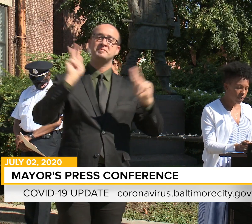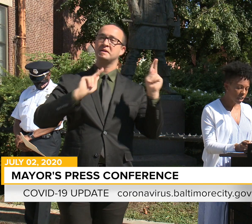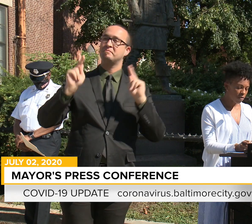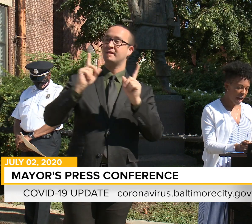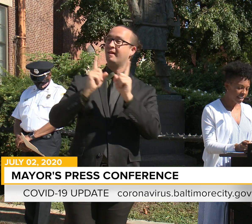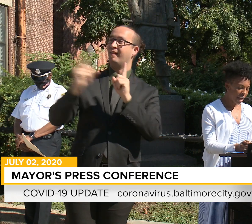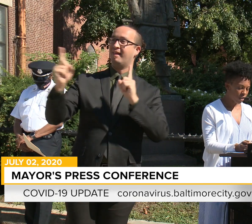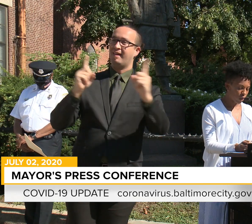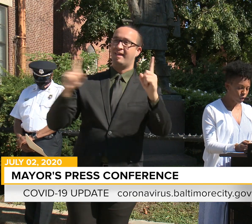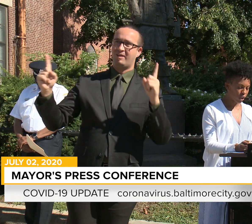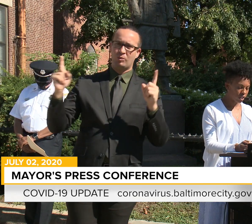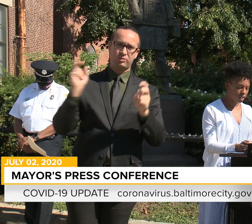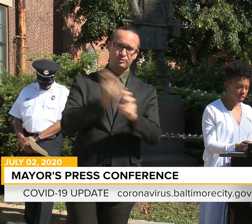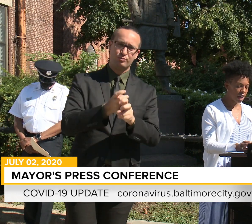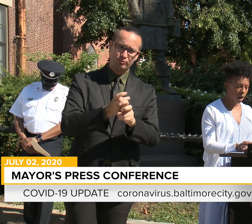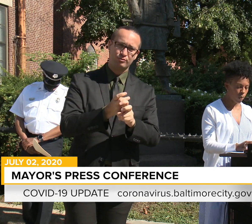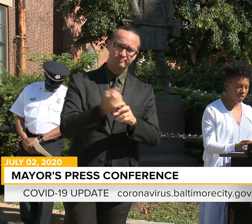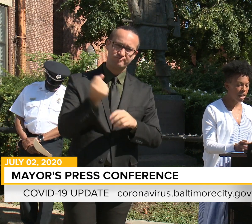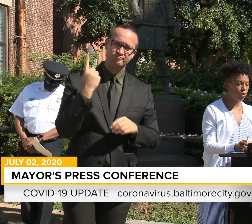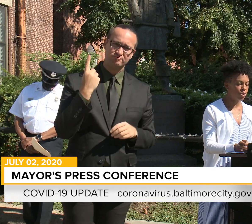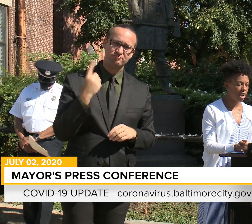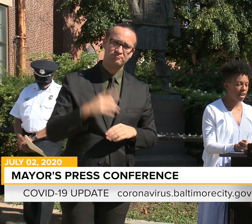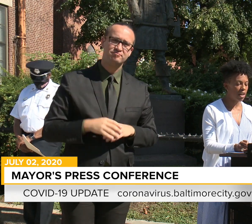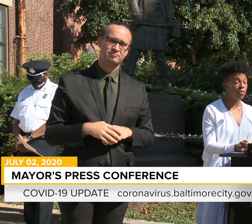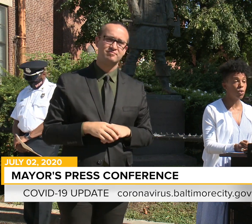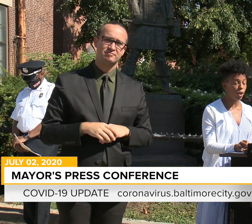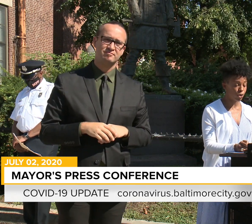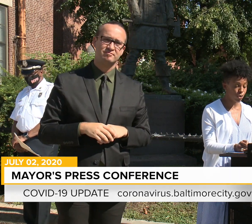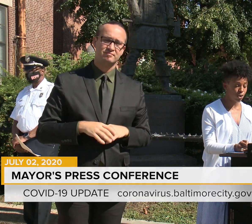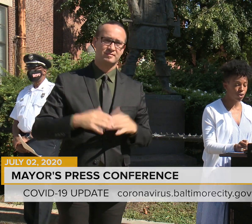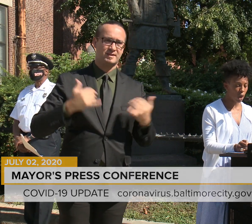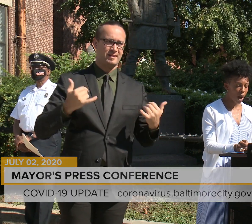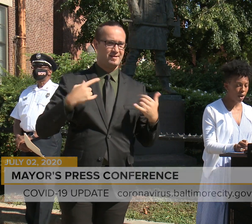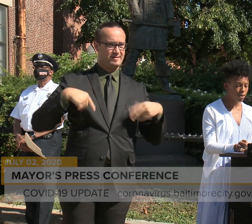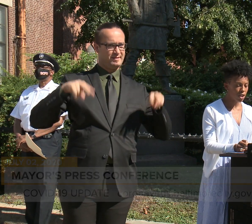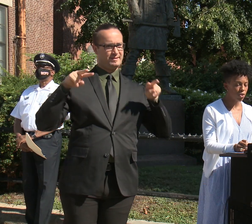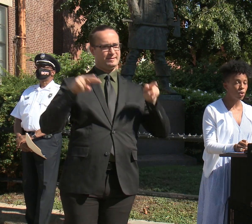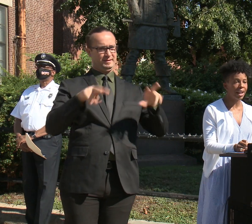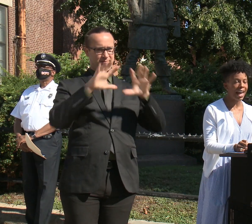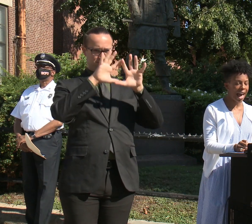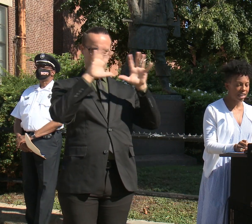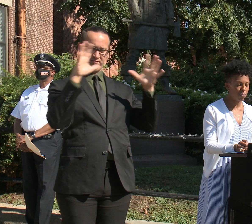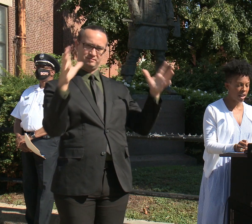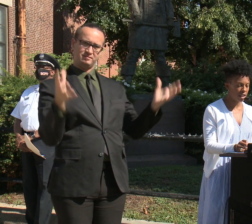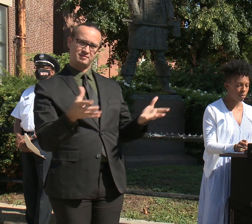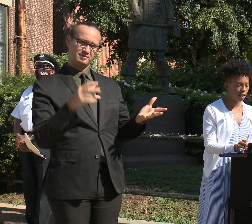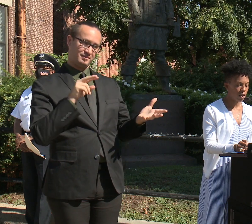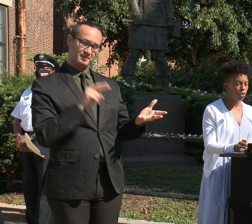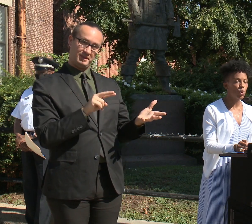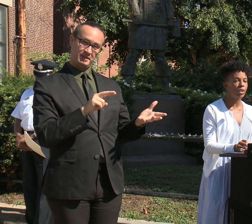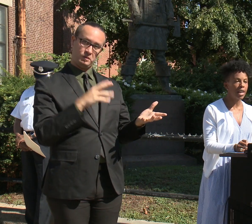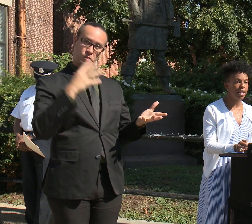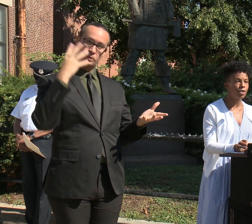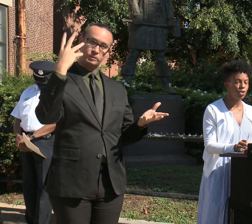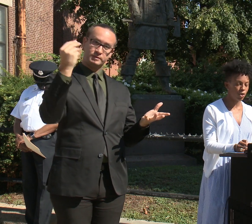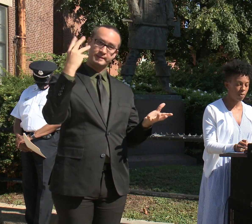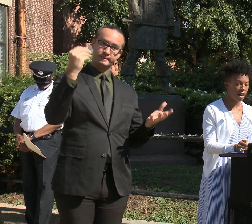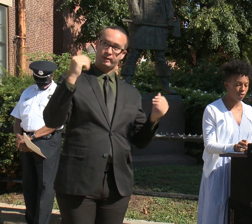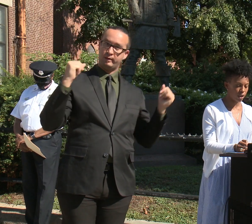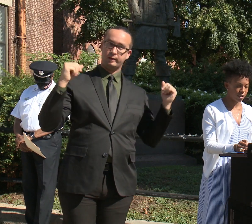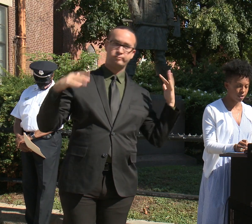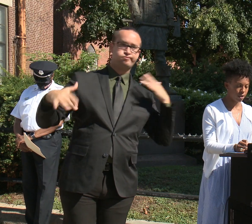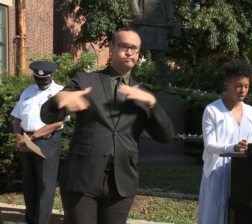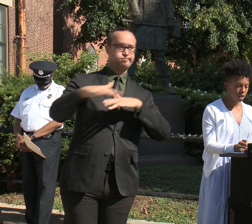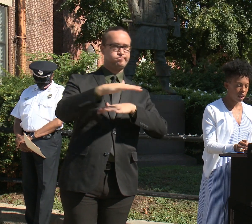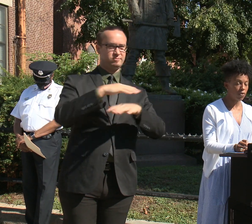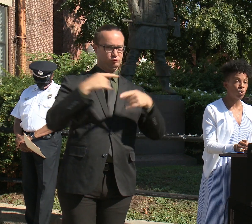recent lifting of mass gathering restrictions come with the understanding that if you are choosing to go out during an active pandemic, you are taking a certain amount